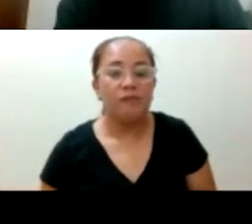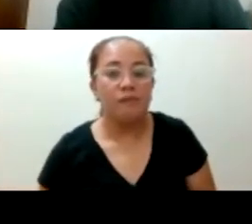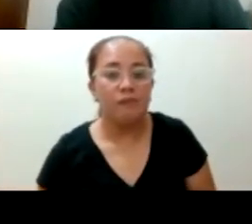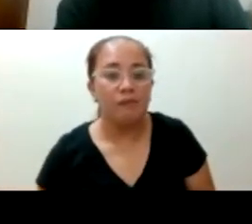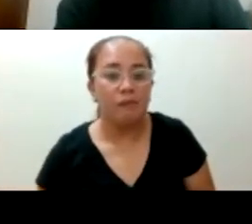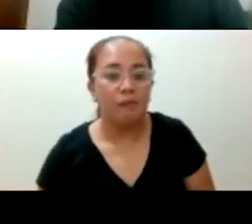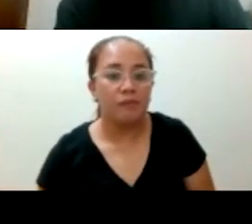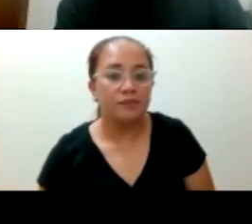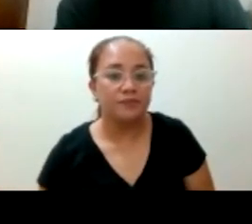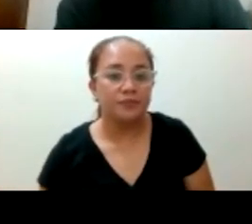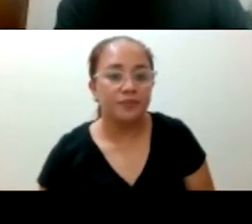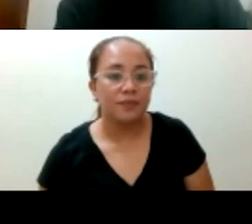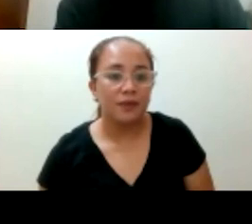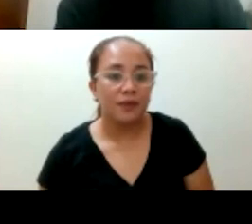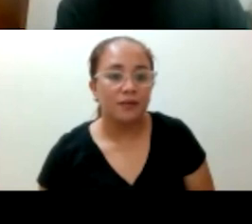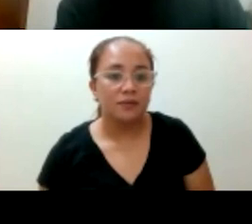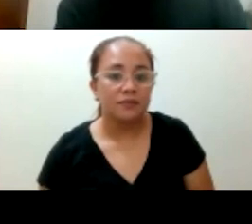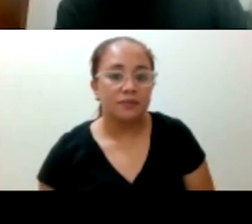sorry.